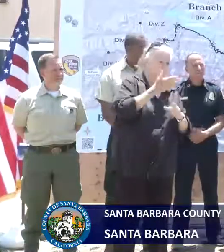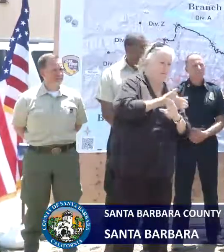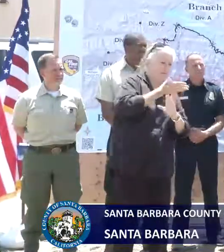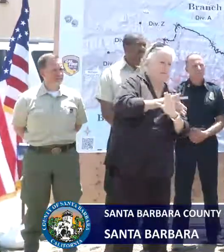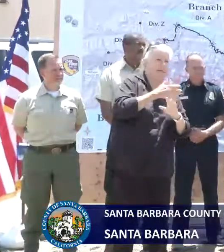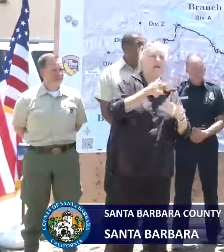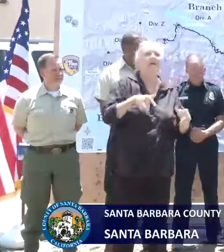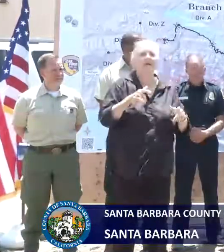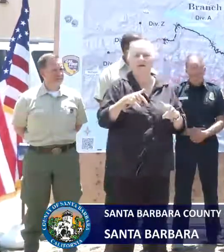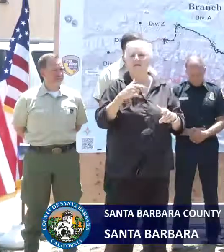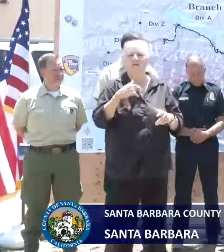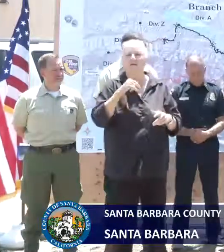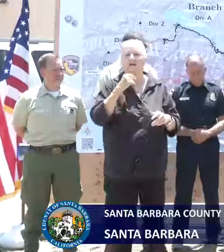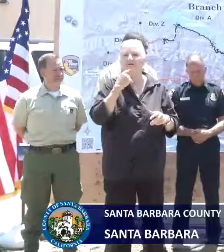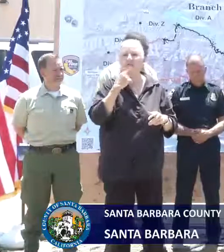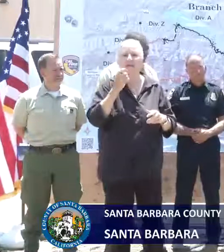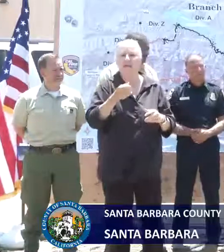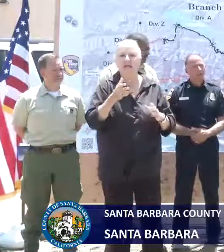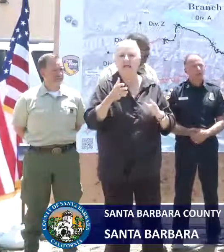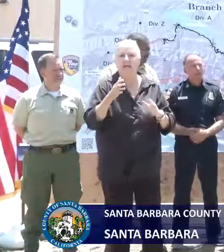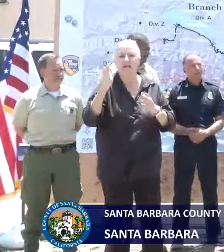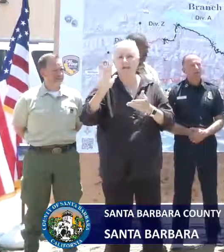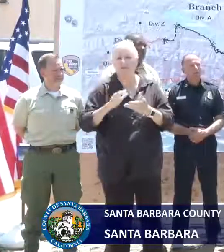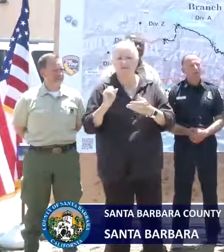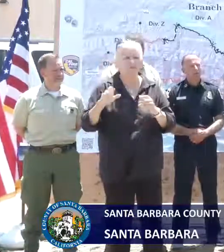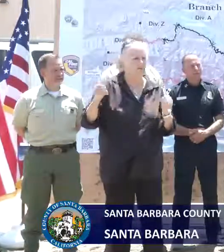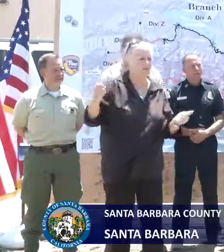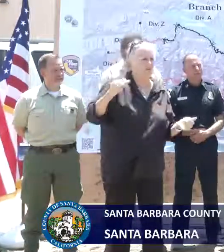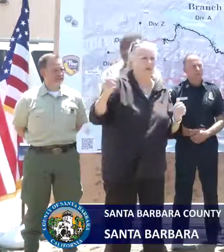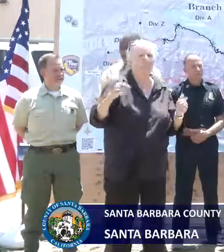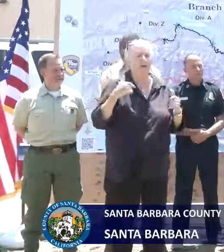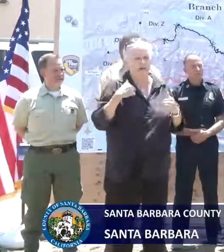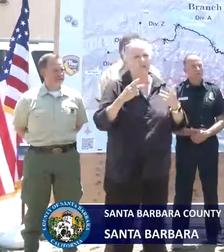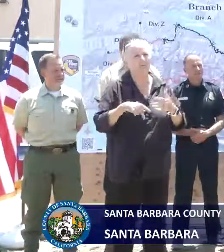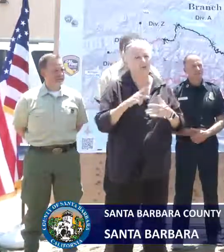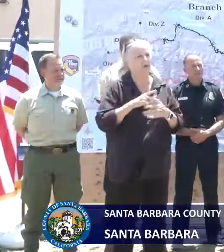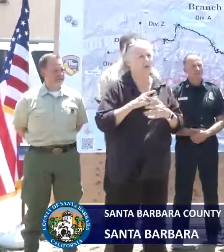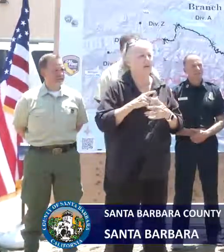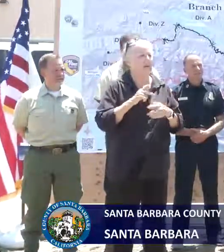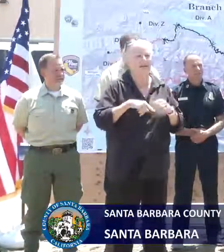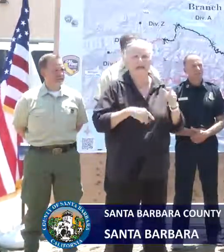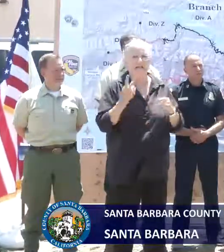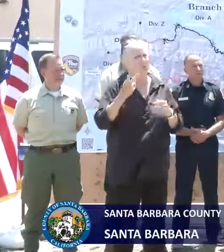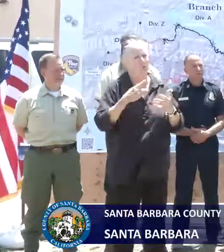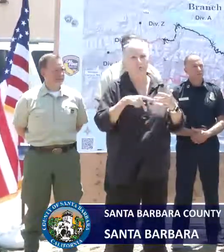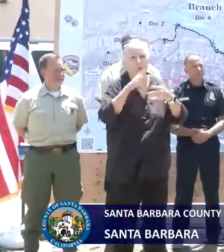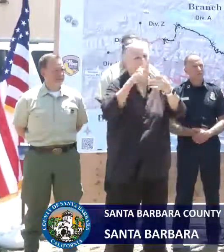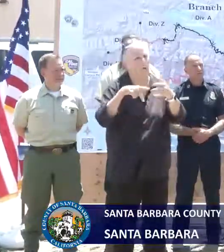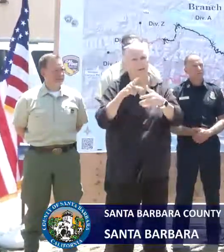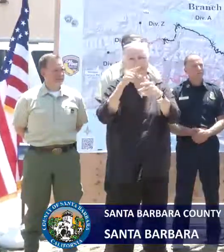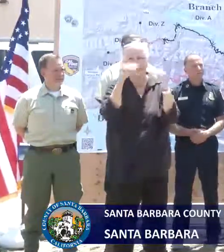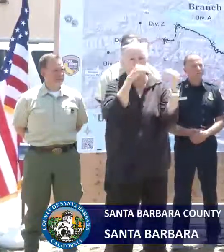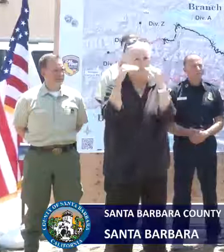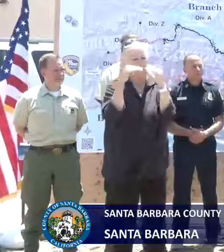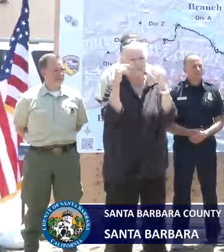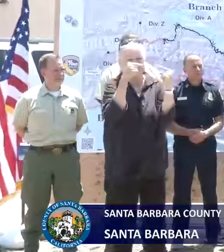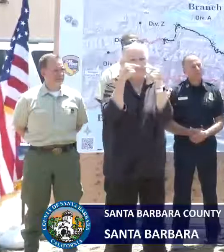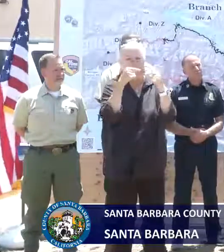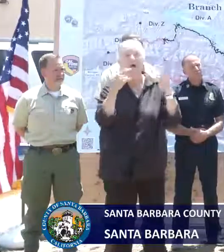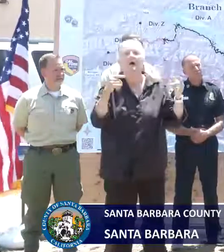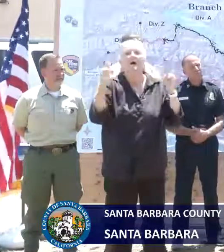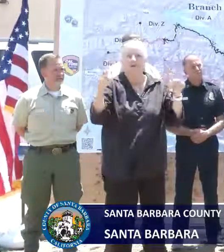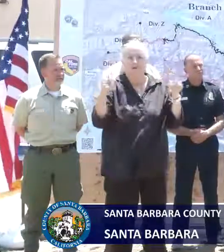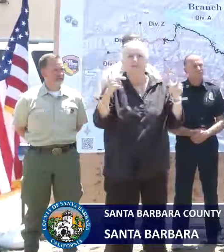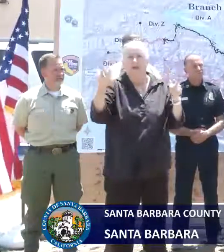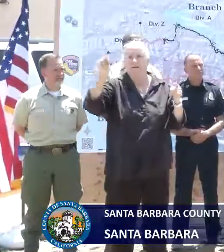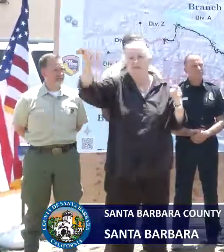not to say that it's any less or the other, but I do have to have a priority. You can't have two priorities, right? And so that's probably the piece